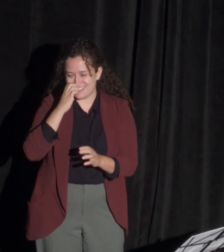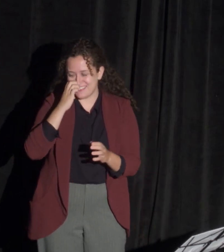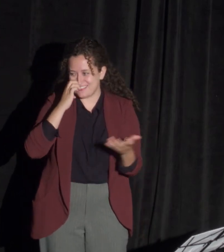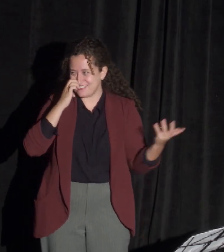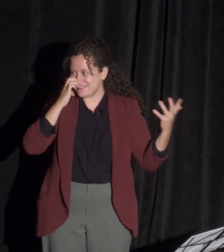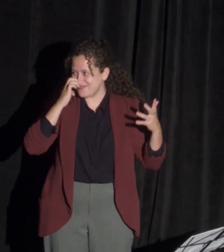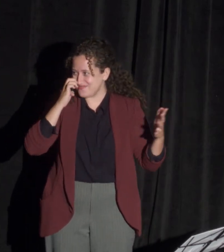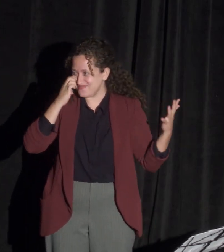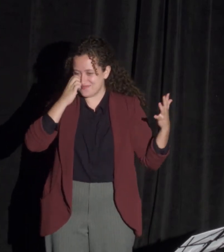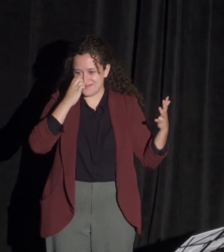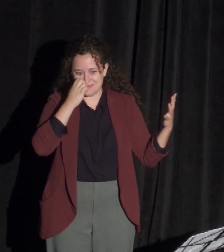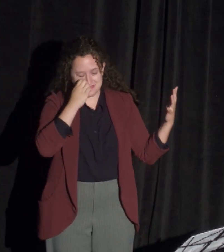Okay.